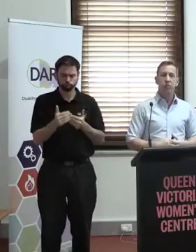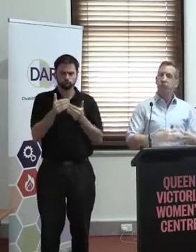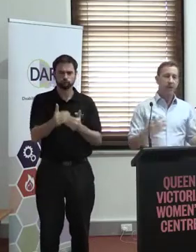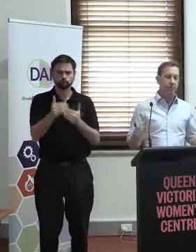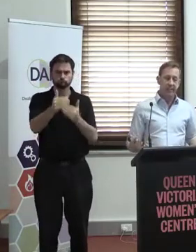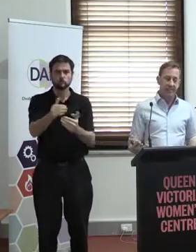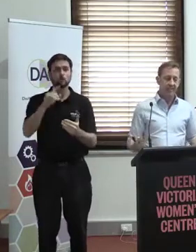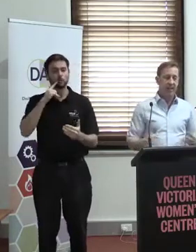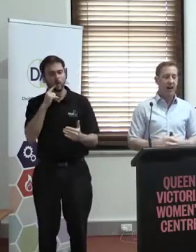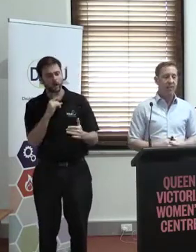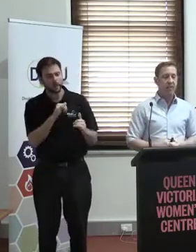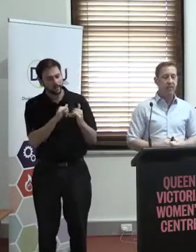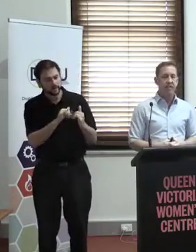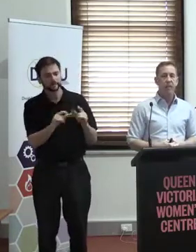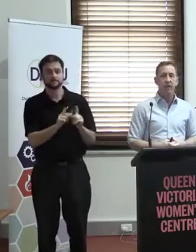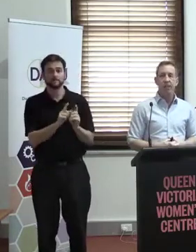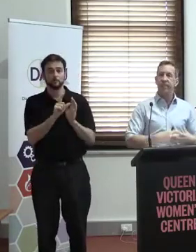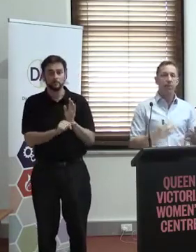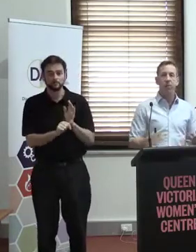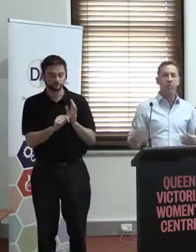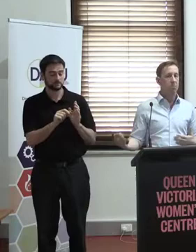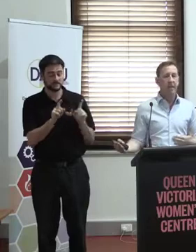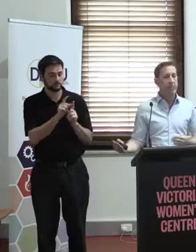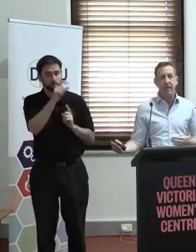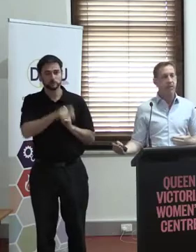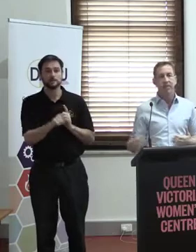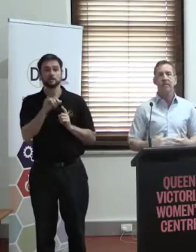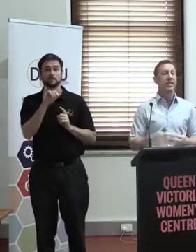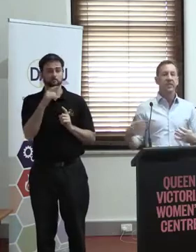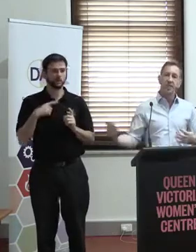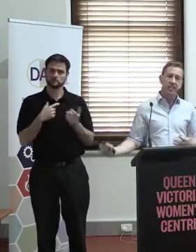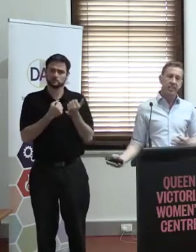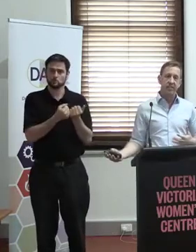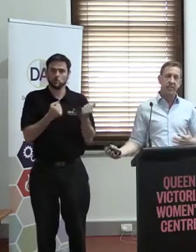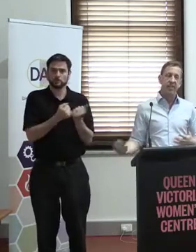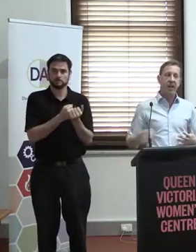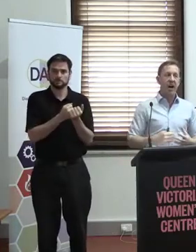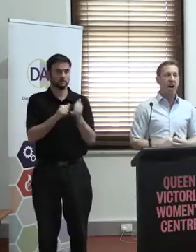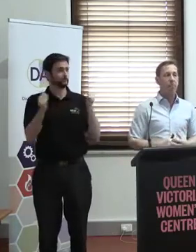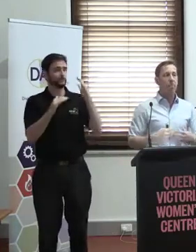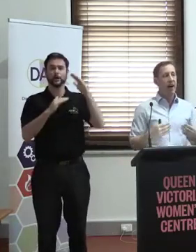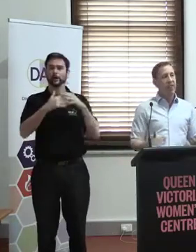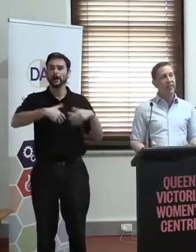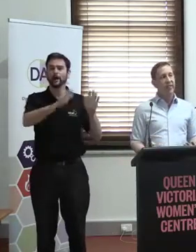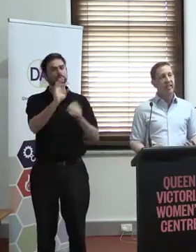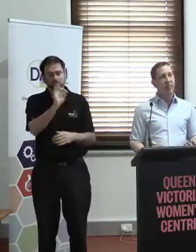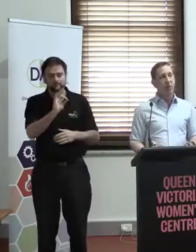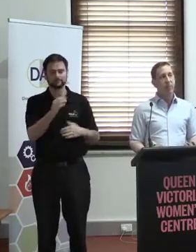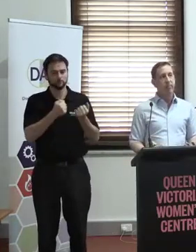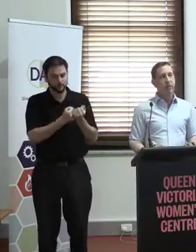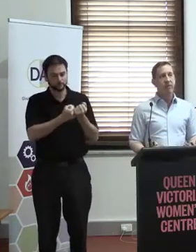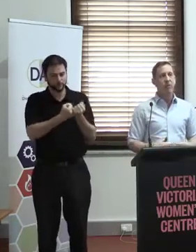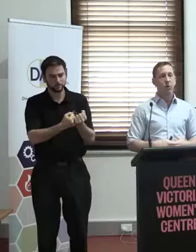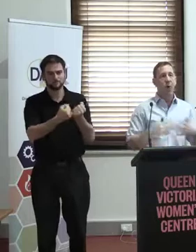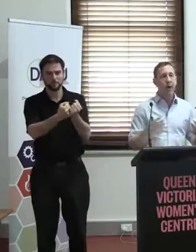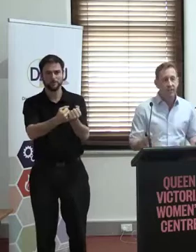often you might be assisting a person for many, many months, even years. But the